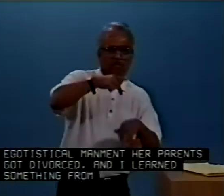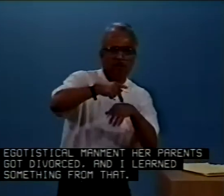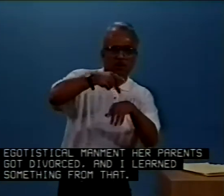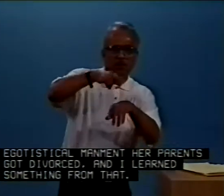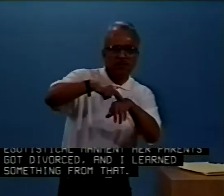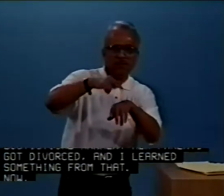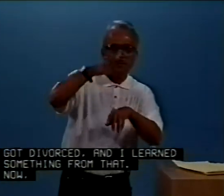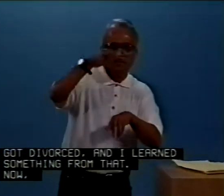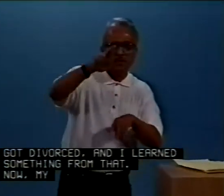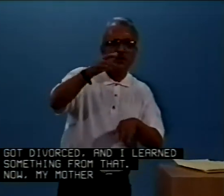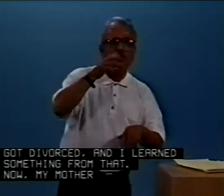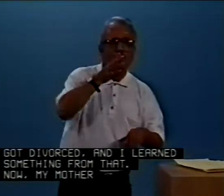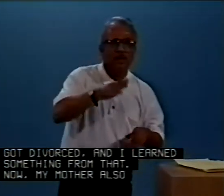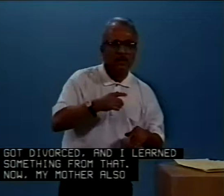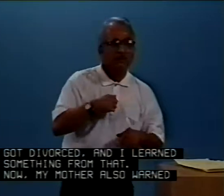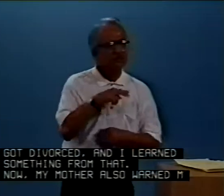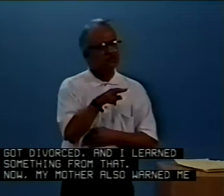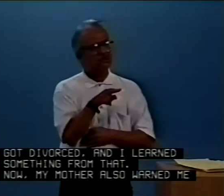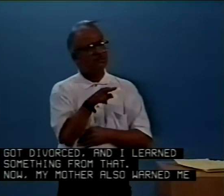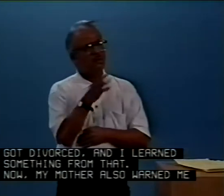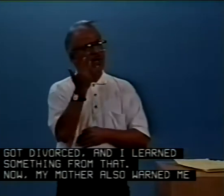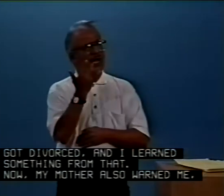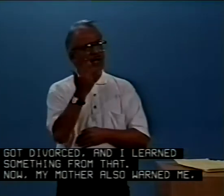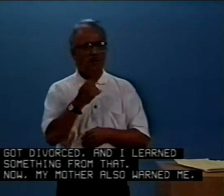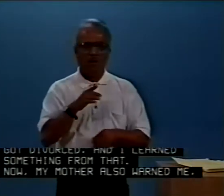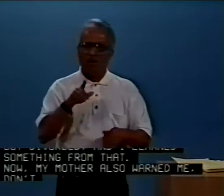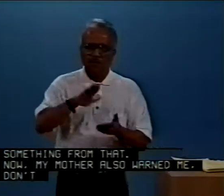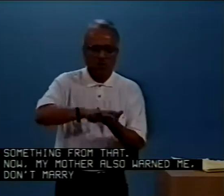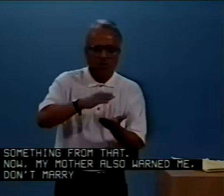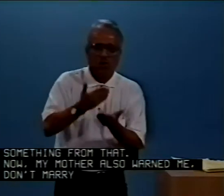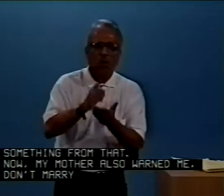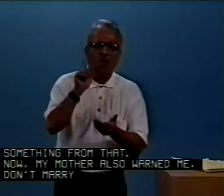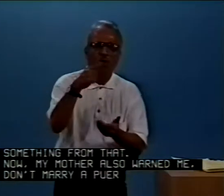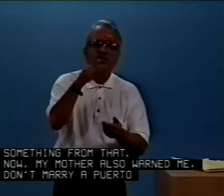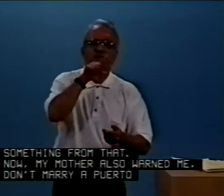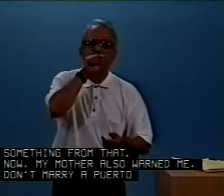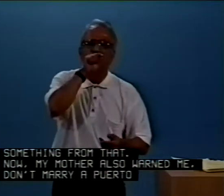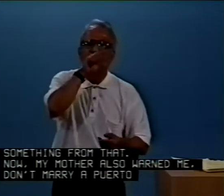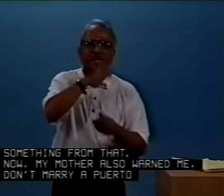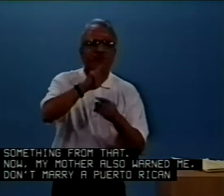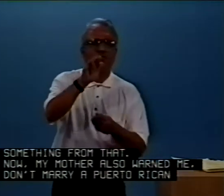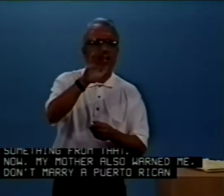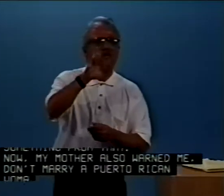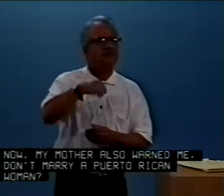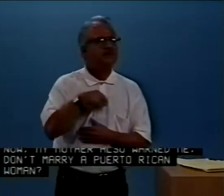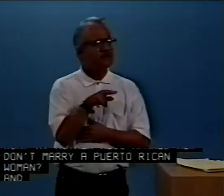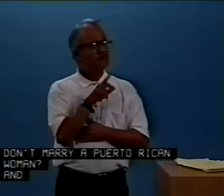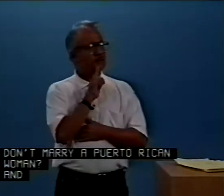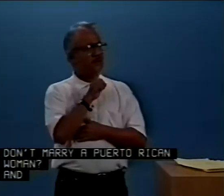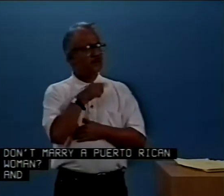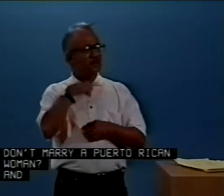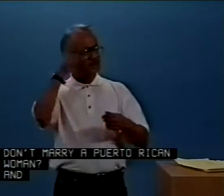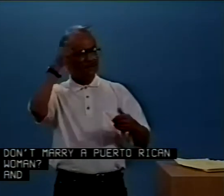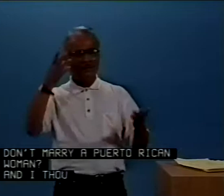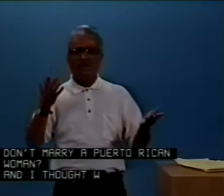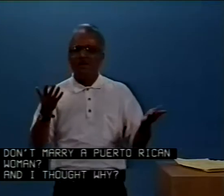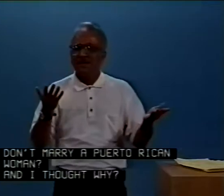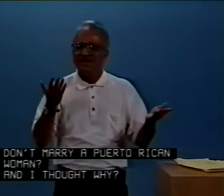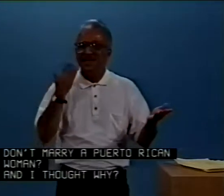don't marry a Puerto Rican woman. And I thought, why? They only cook chicken and rice, she told me. What a